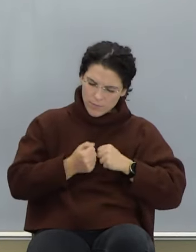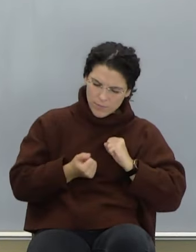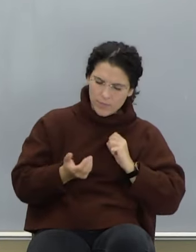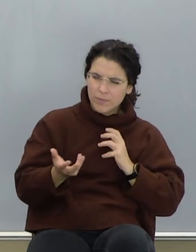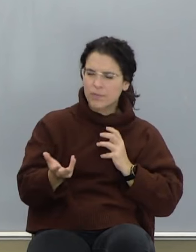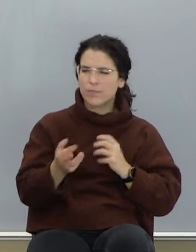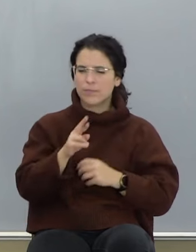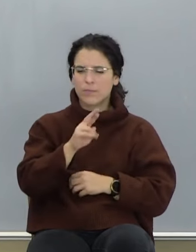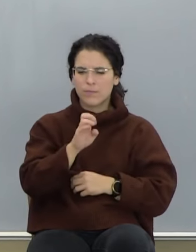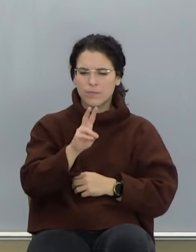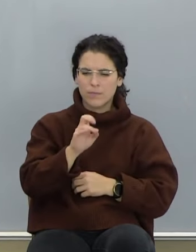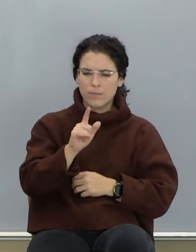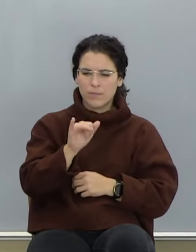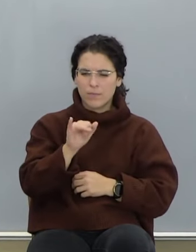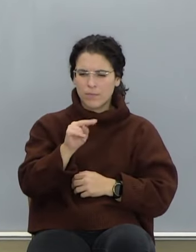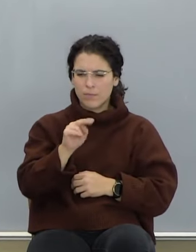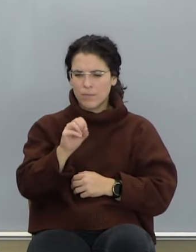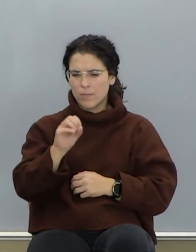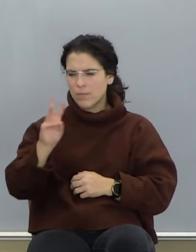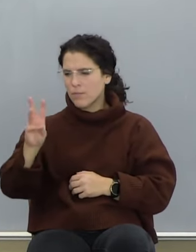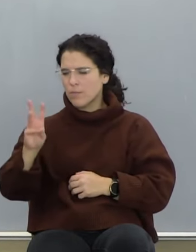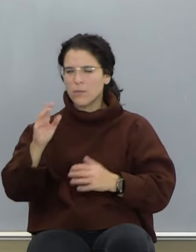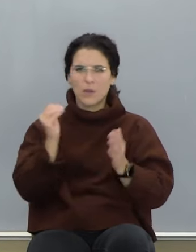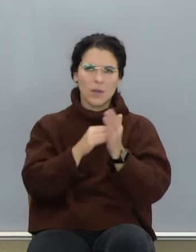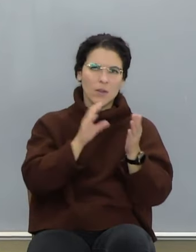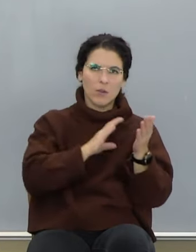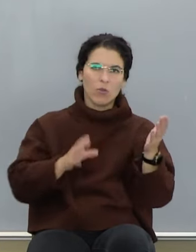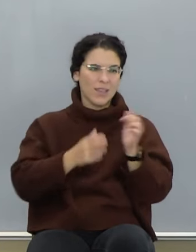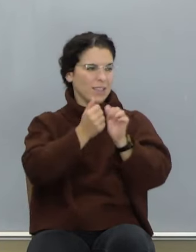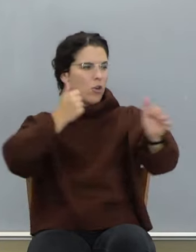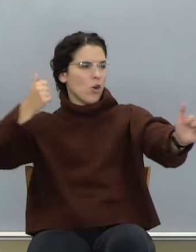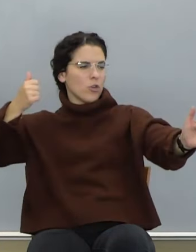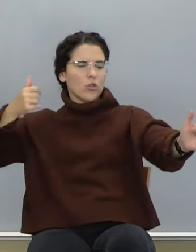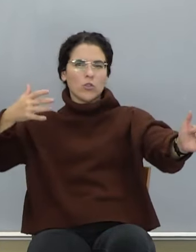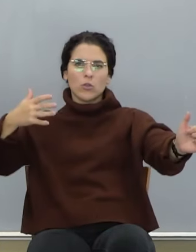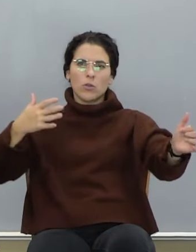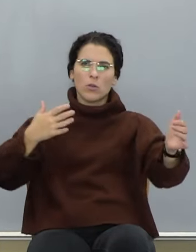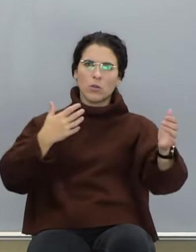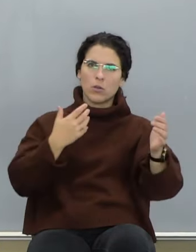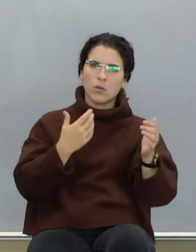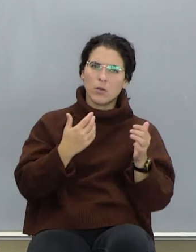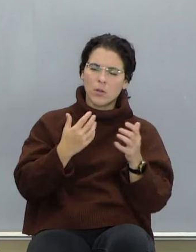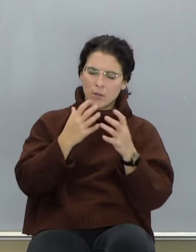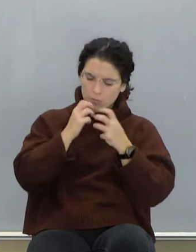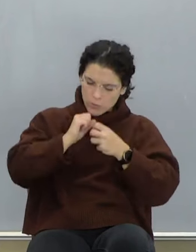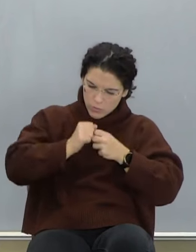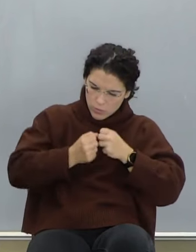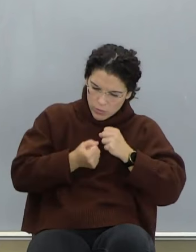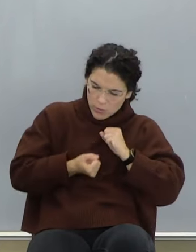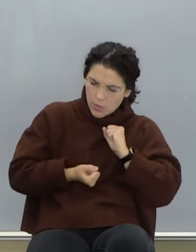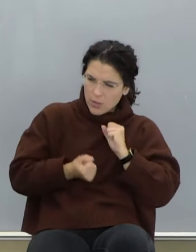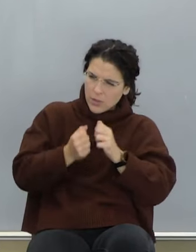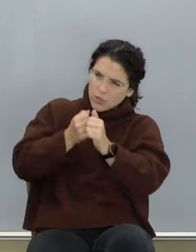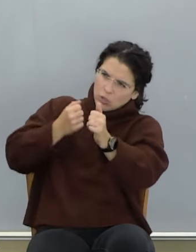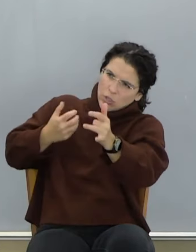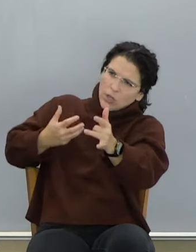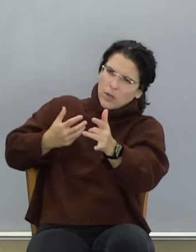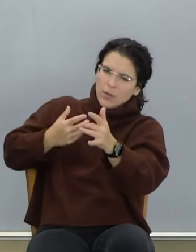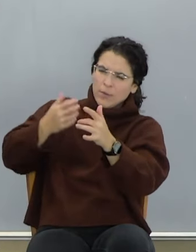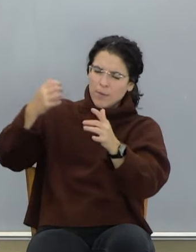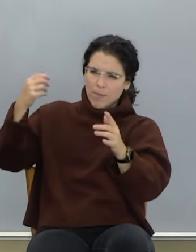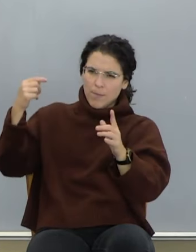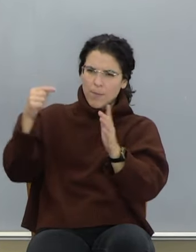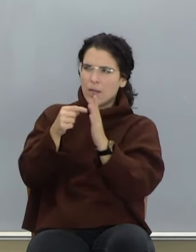chapter 6, you got to remember the Antichrist, he's an archer. Have sorely grieved him and shot at him and hated